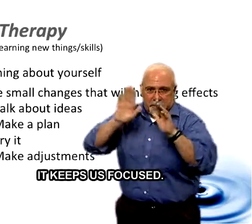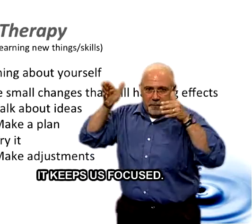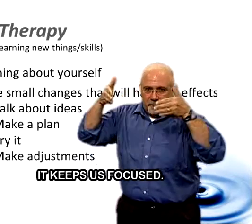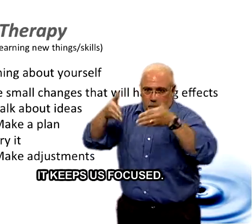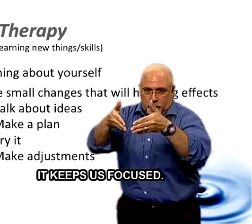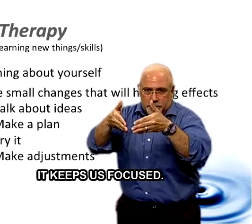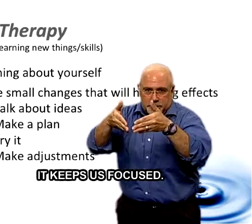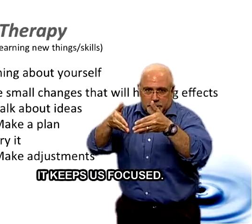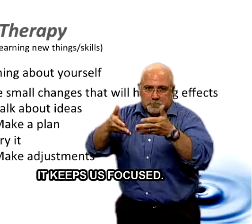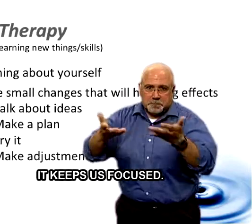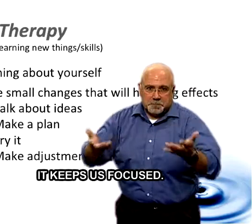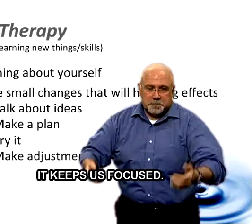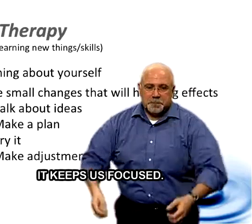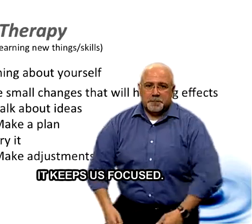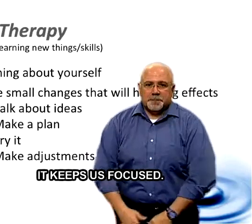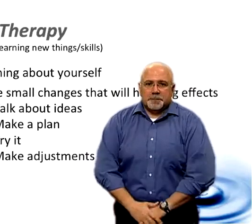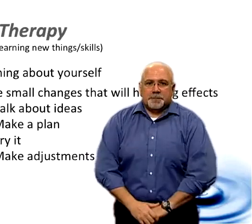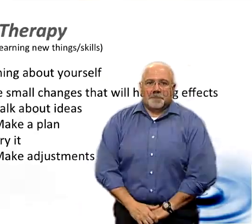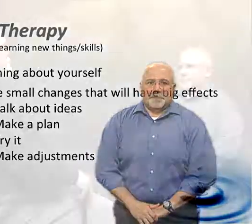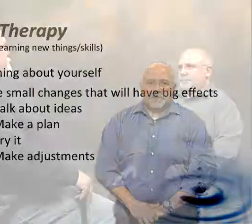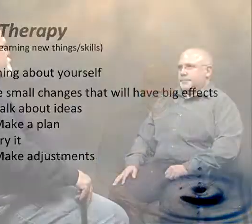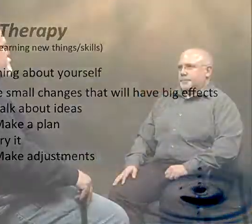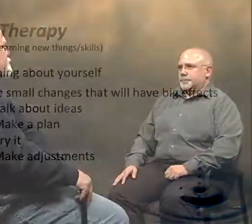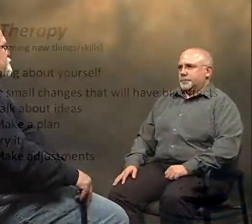It keeps us focused.